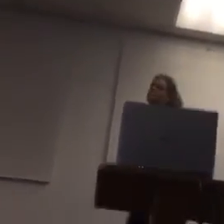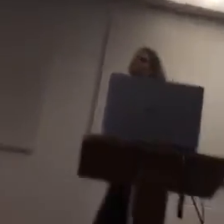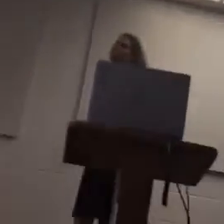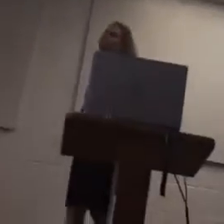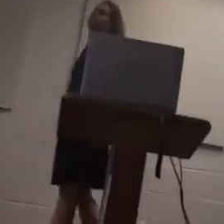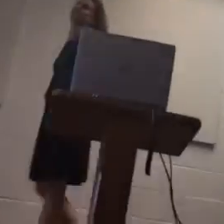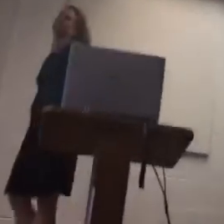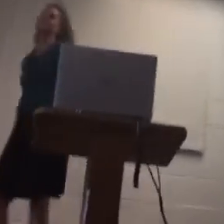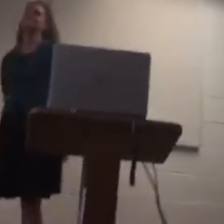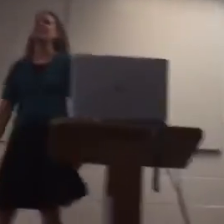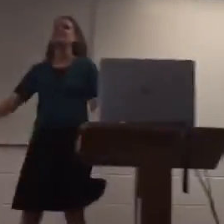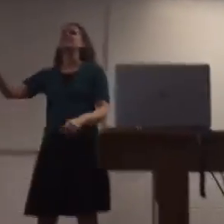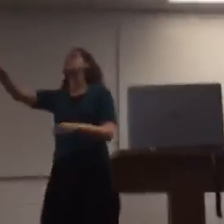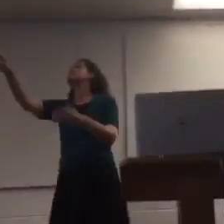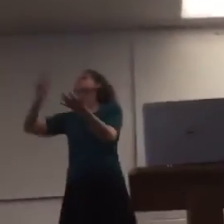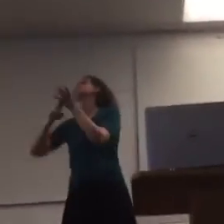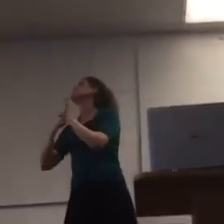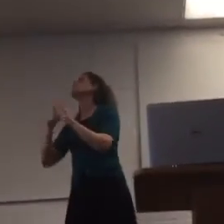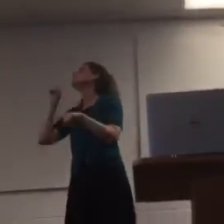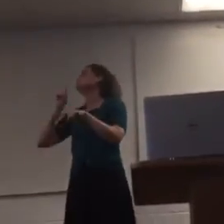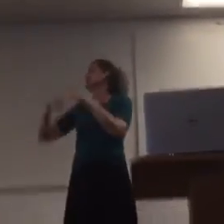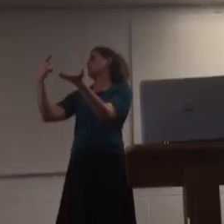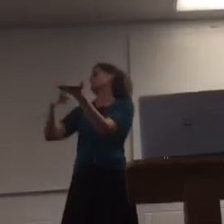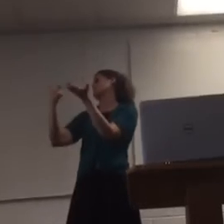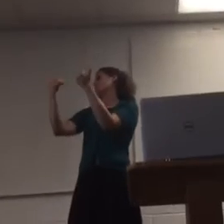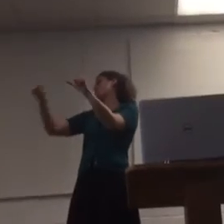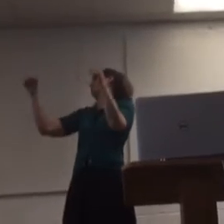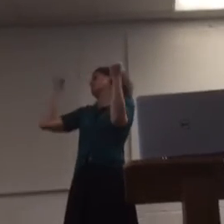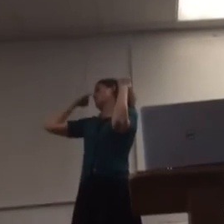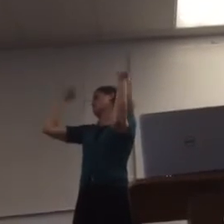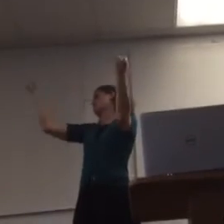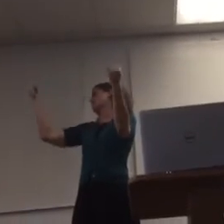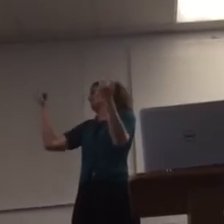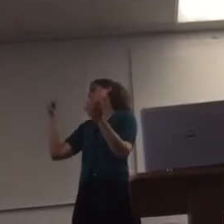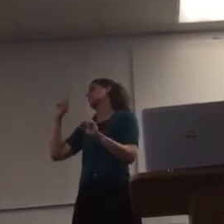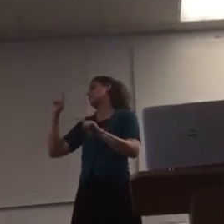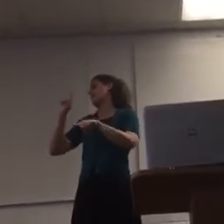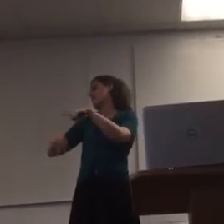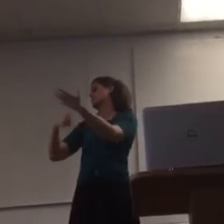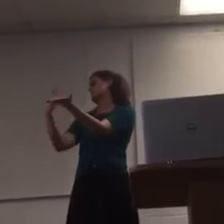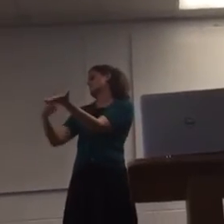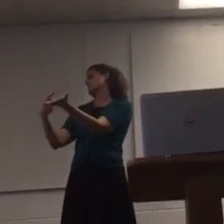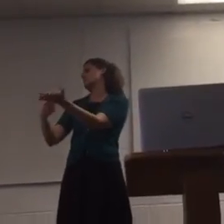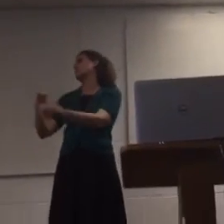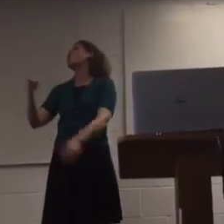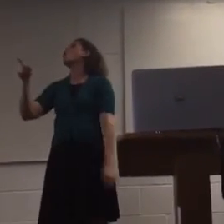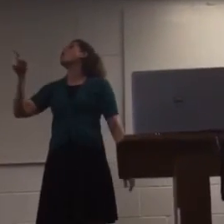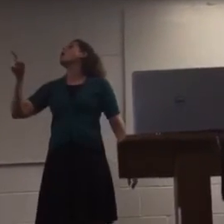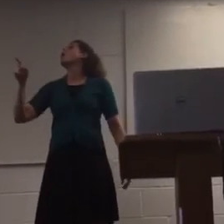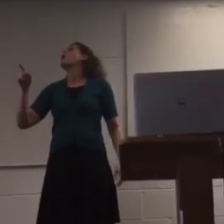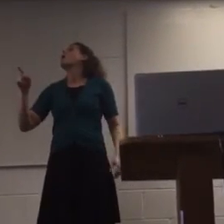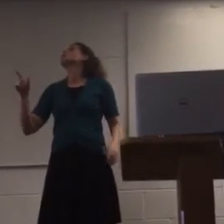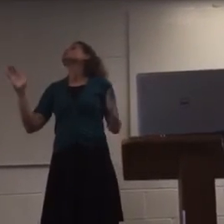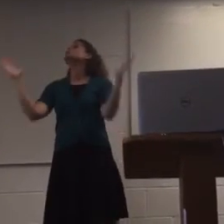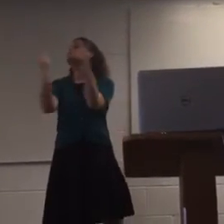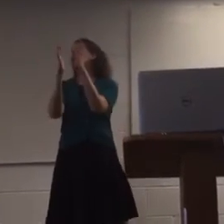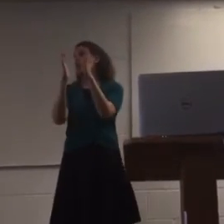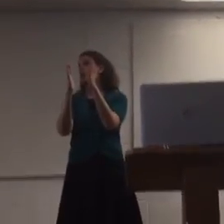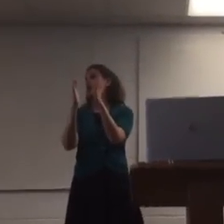Oh, were you saying that it means that it is less than or that it isn't? What I'm saying is that a language, you're able